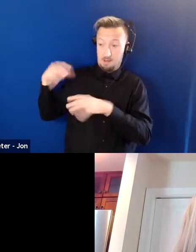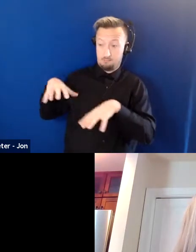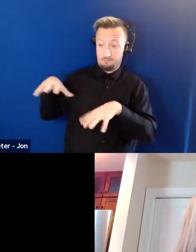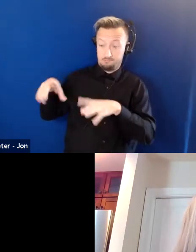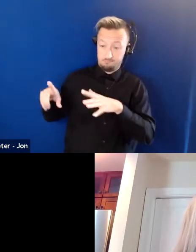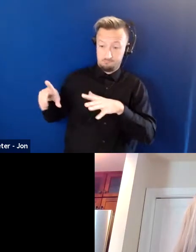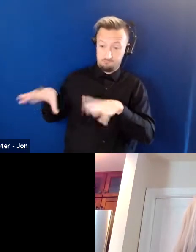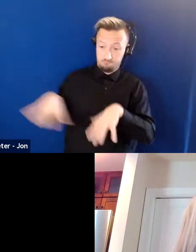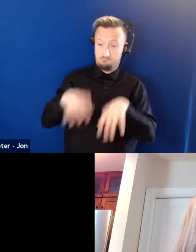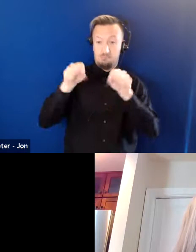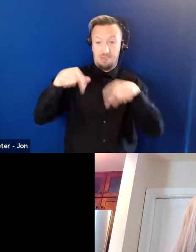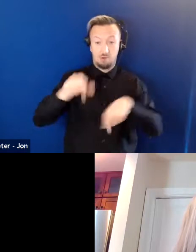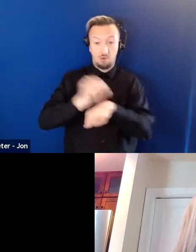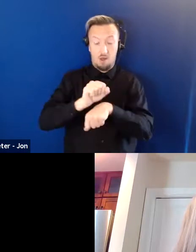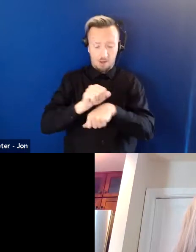so